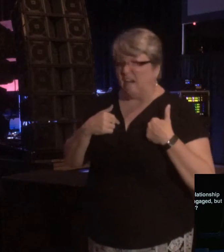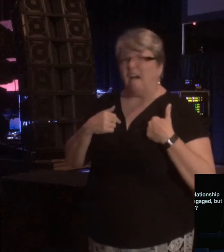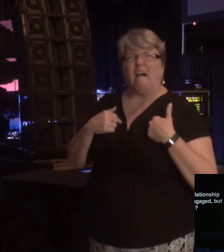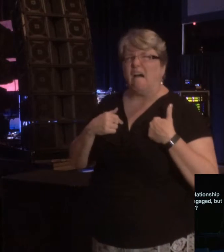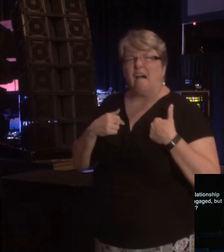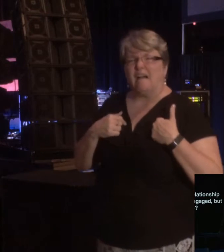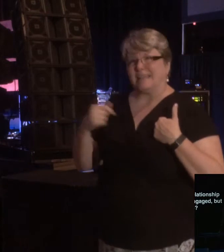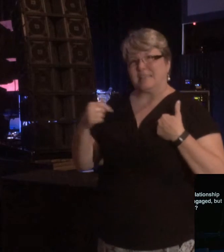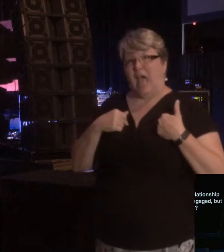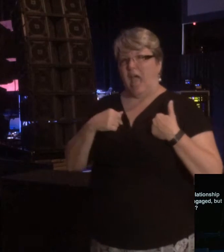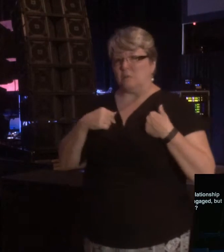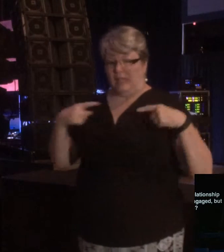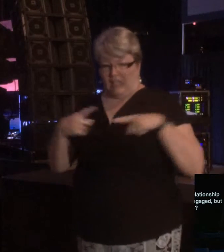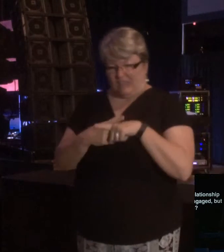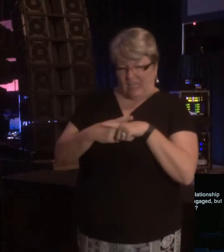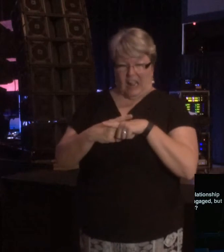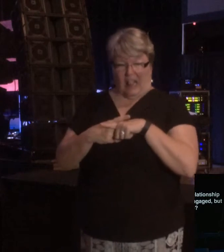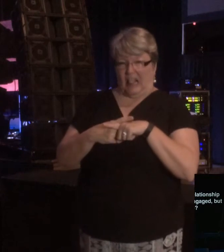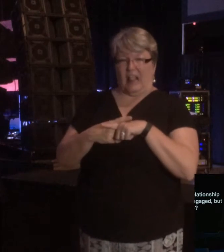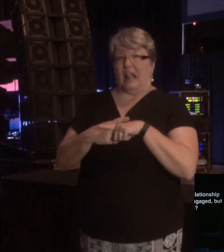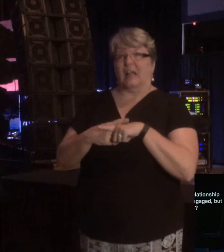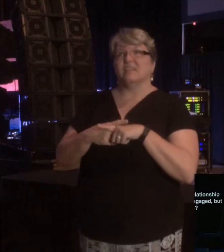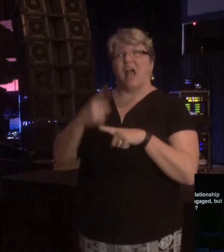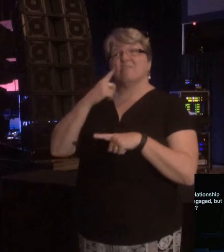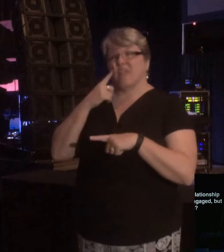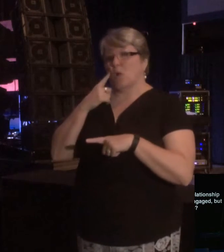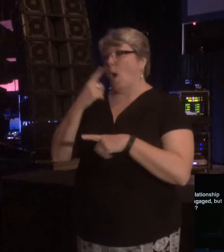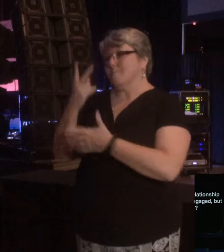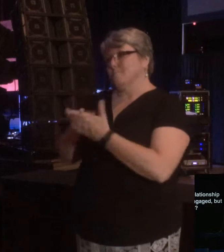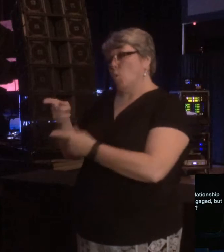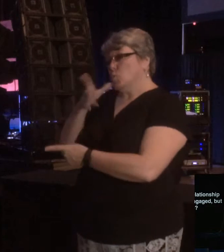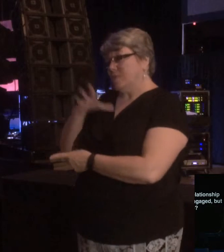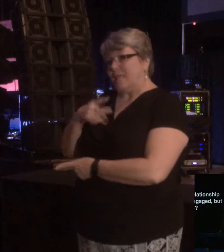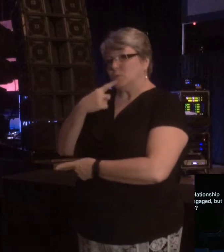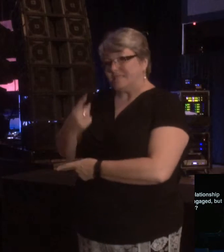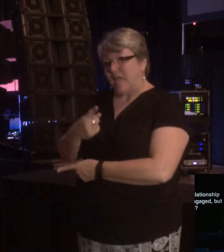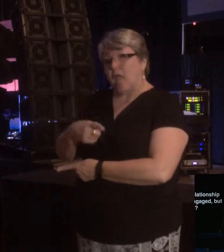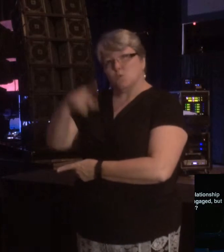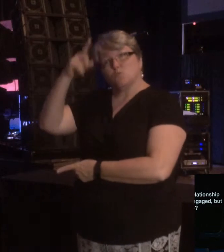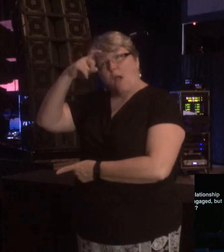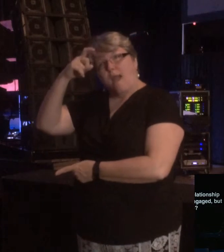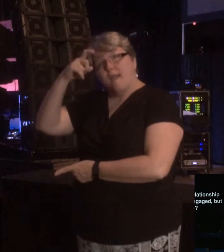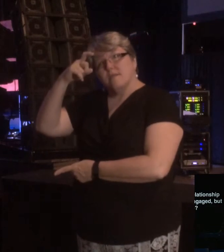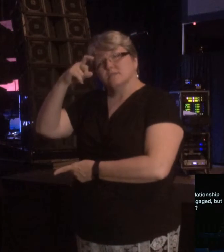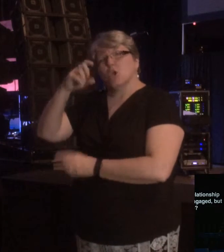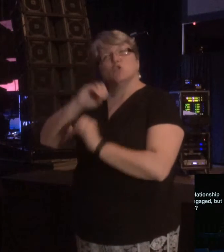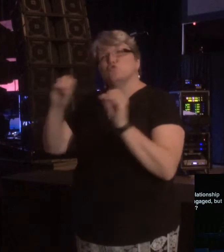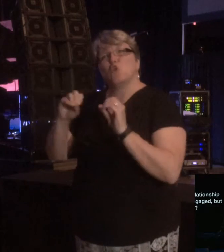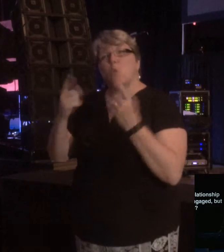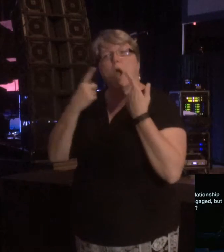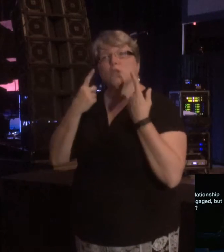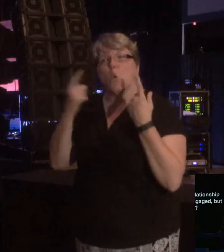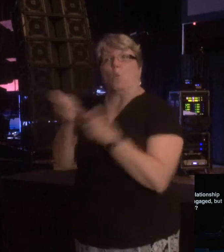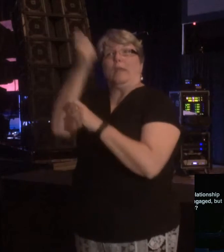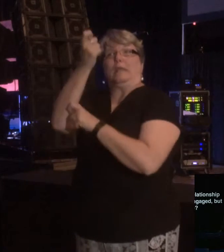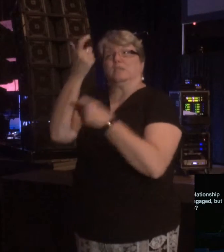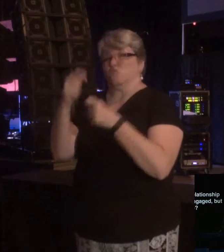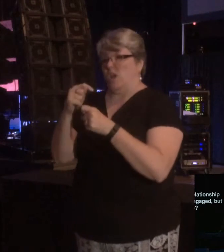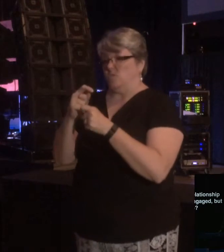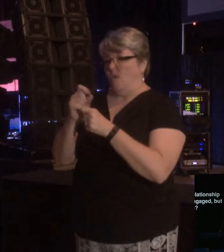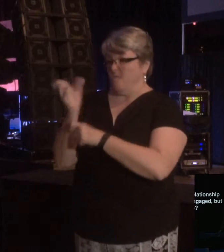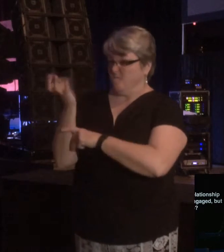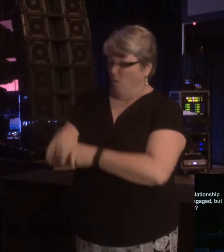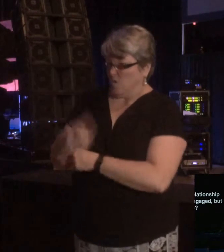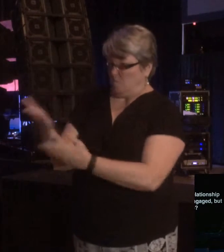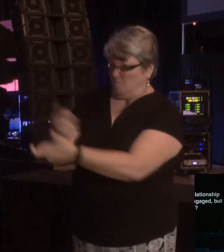so if he's going to do those things, which I believe that he will, then I need to be okay to go, I trust that he's going to do that. And